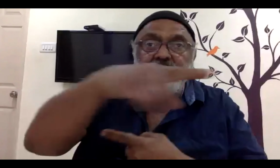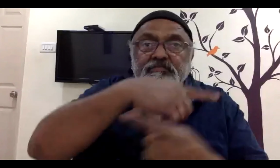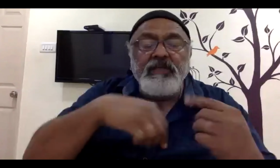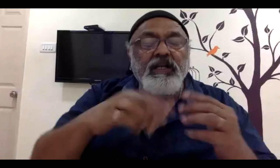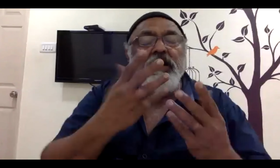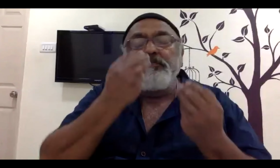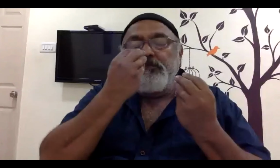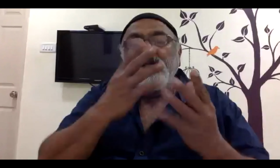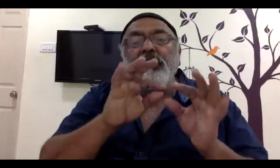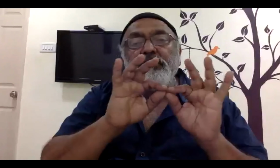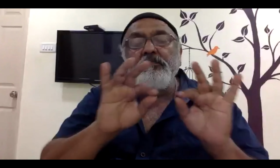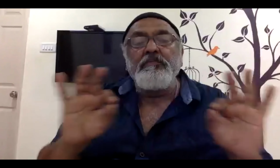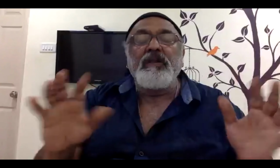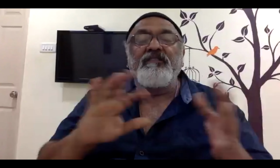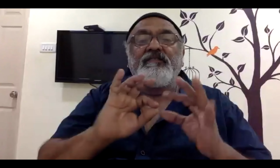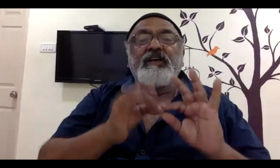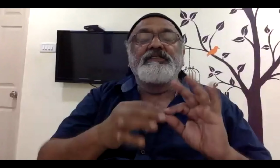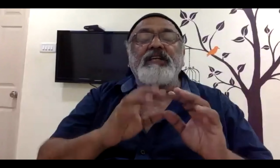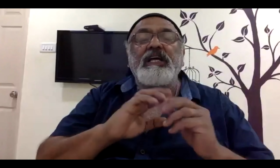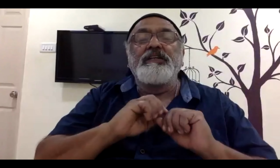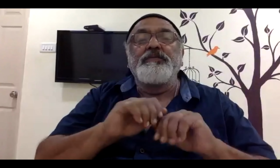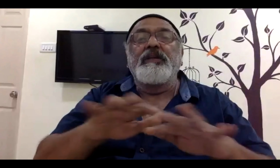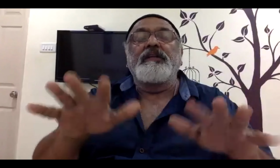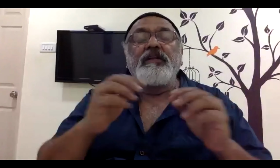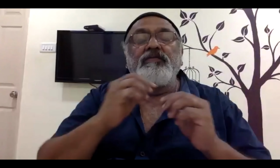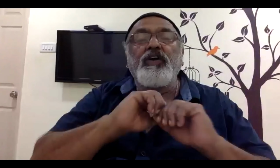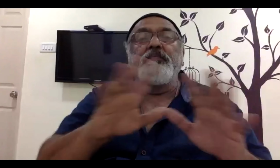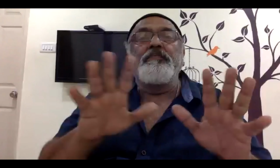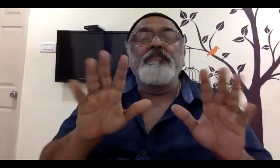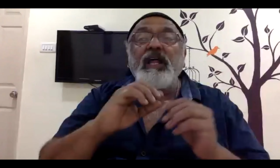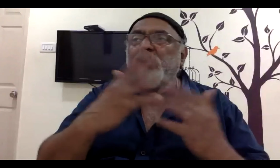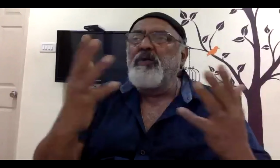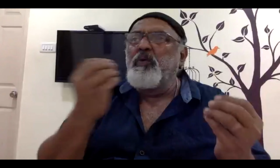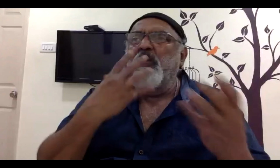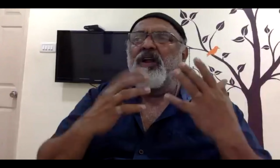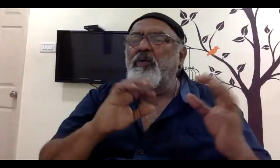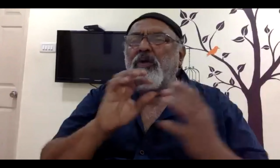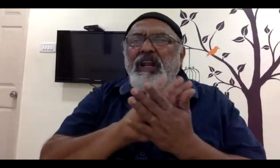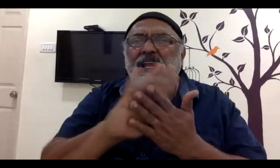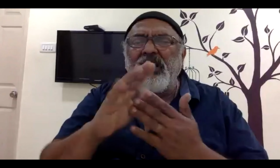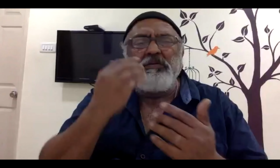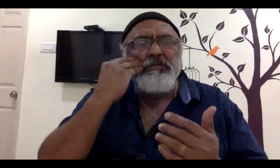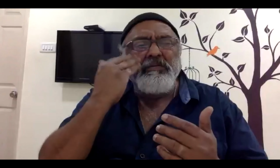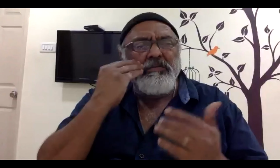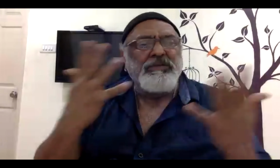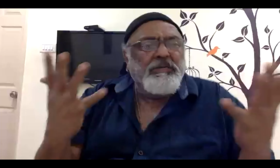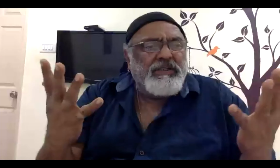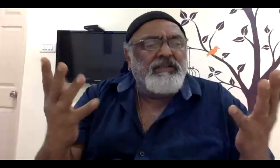possible. But still, if you have any questions or if there's anything that's not clear, please feel free.